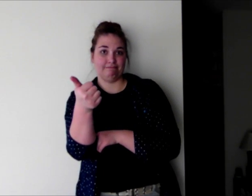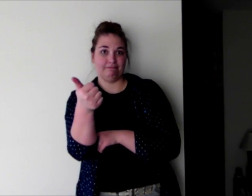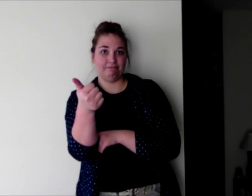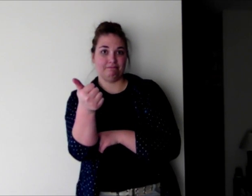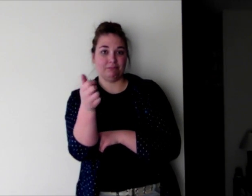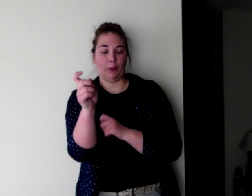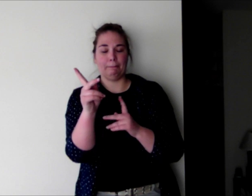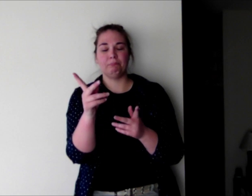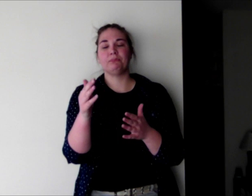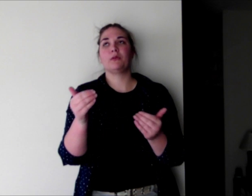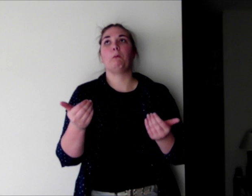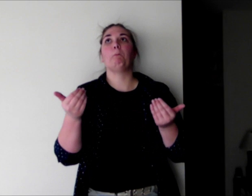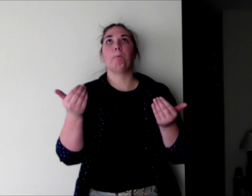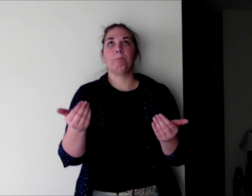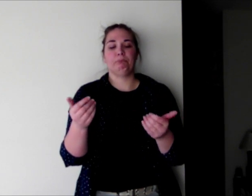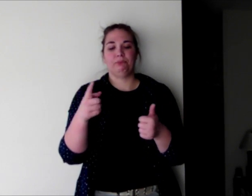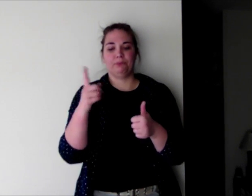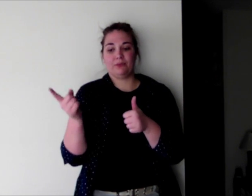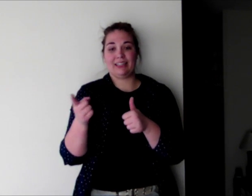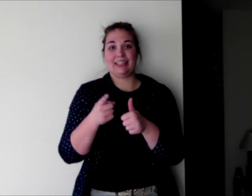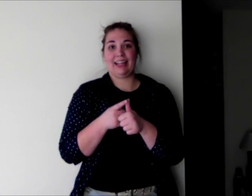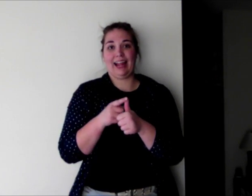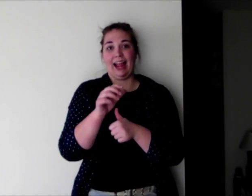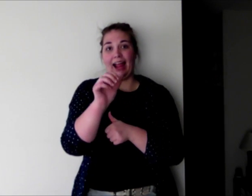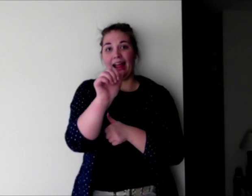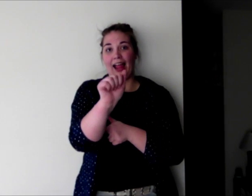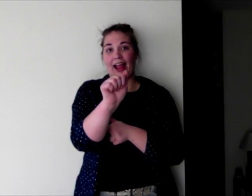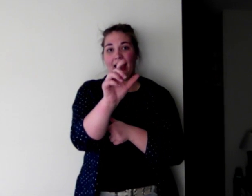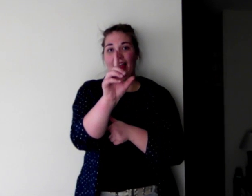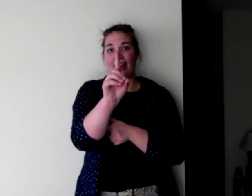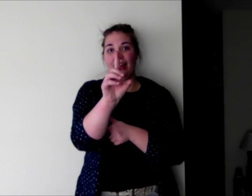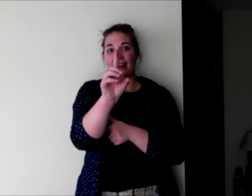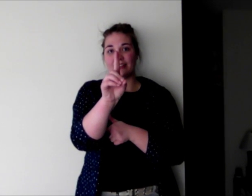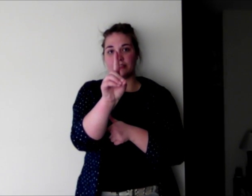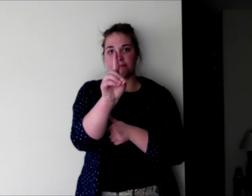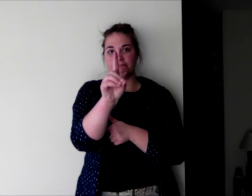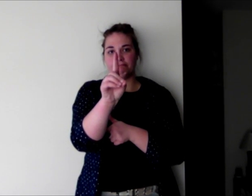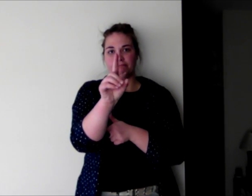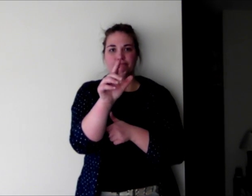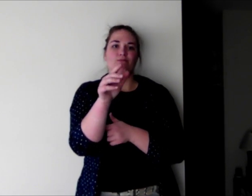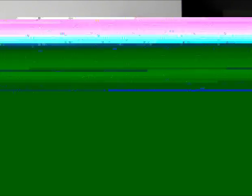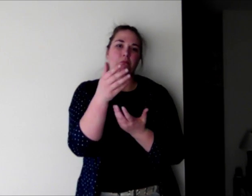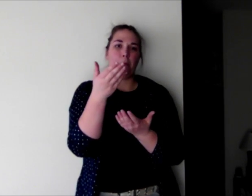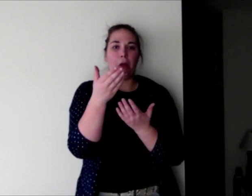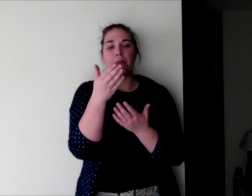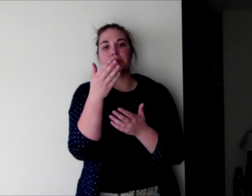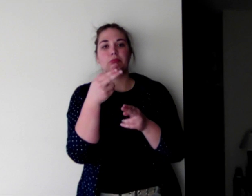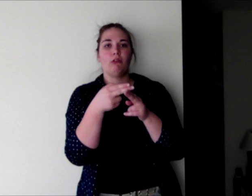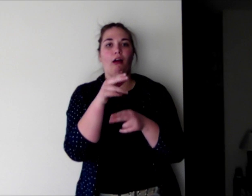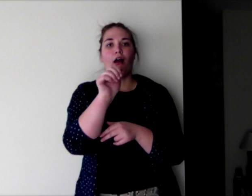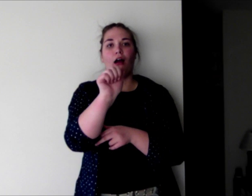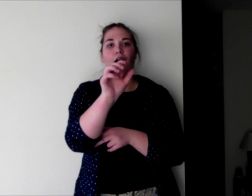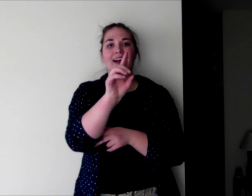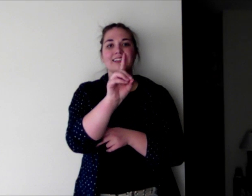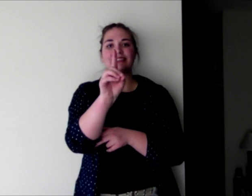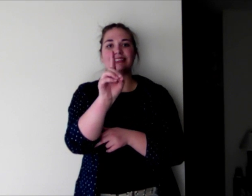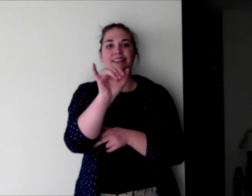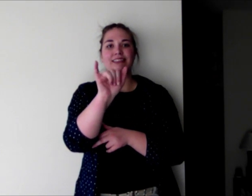10. So moving on, our first sign is going to be add, or